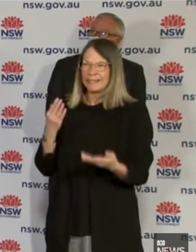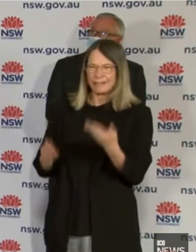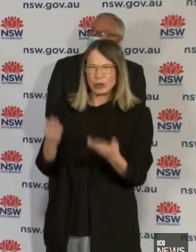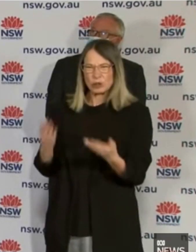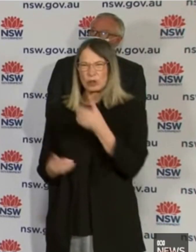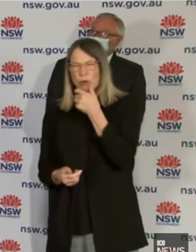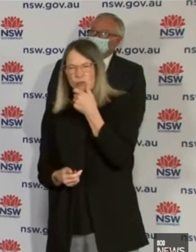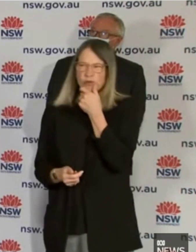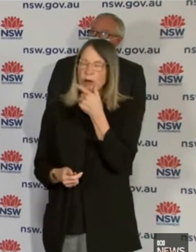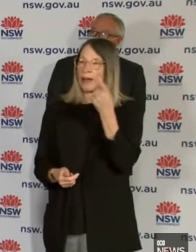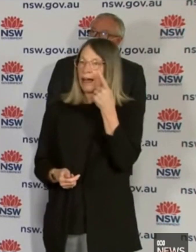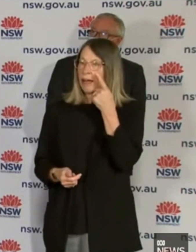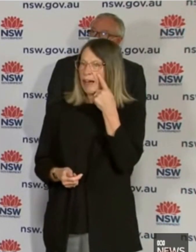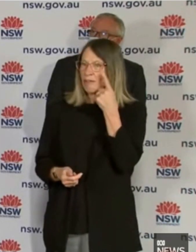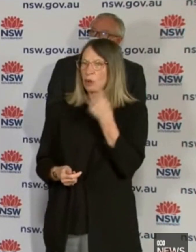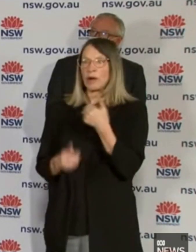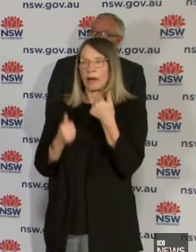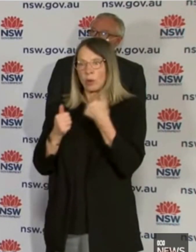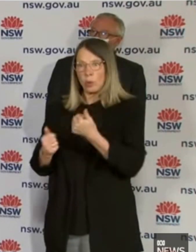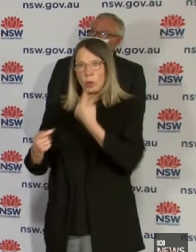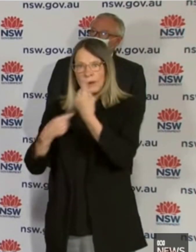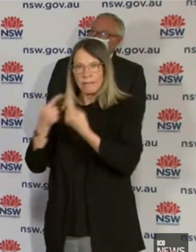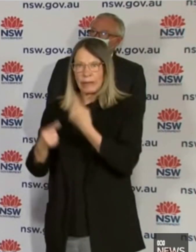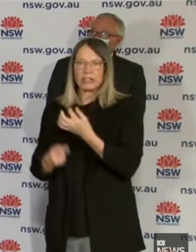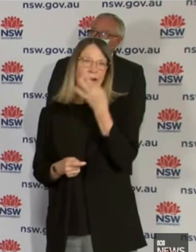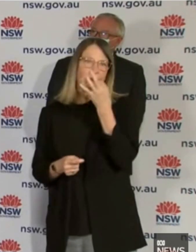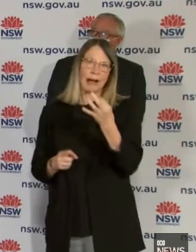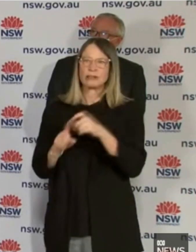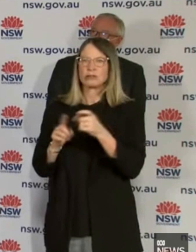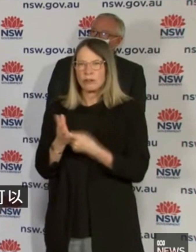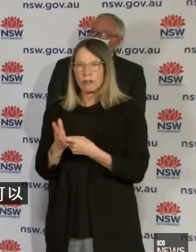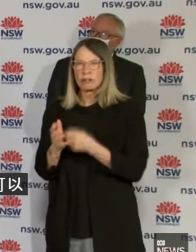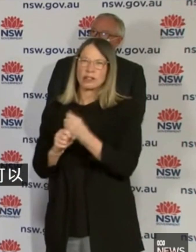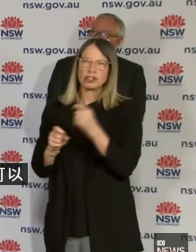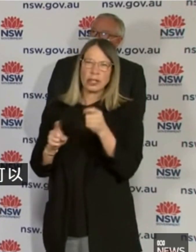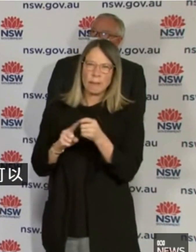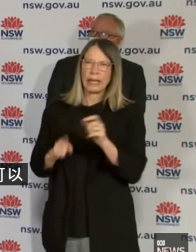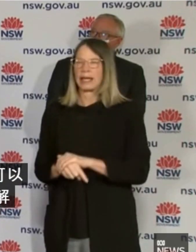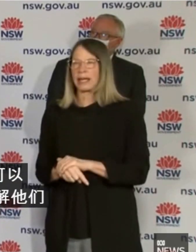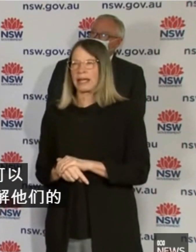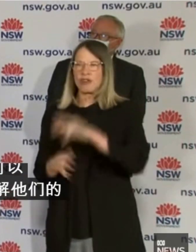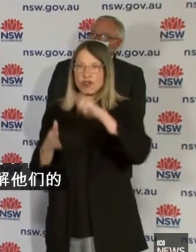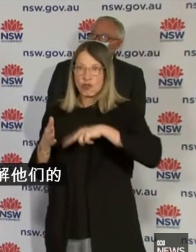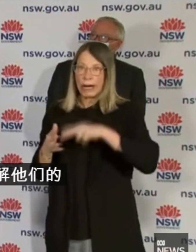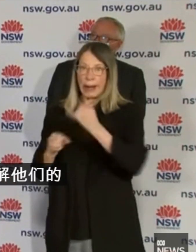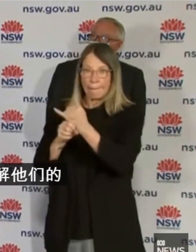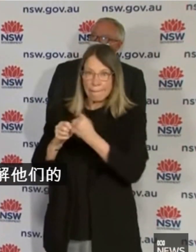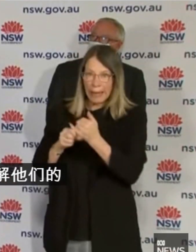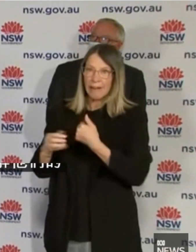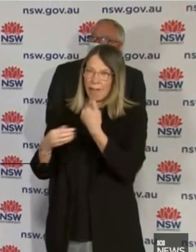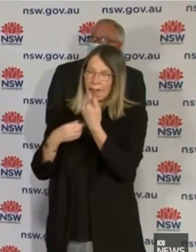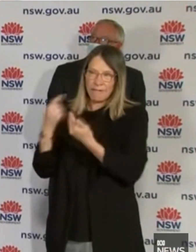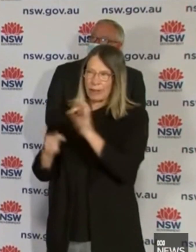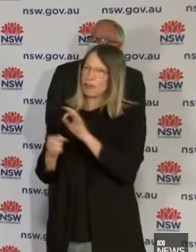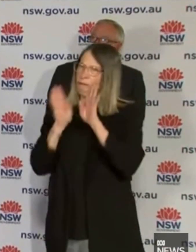information or talk to trusted health professionals about their concerns so they can listen to them, they can understand what they're worried about,